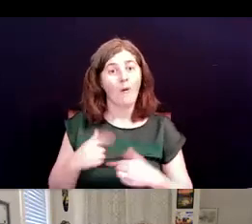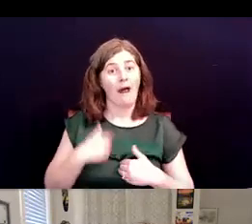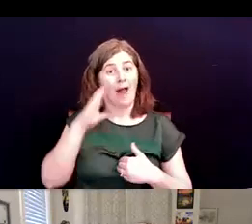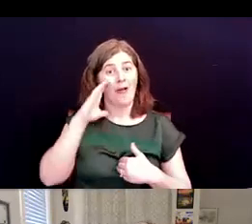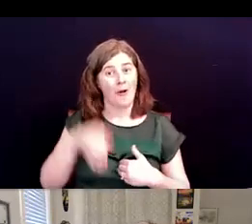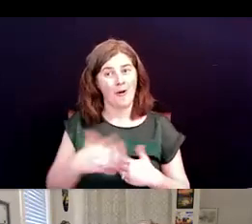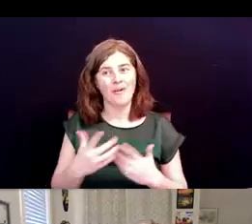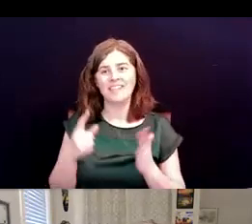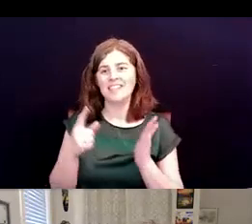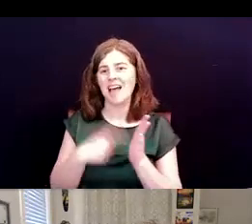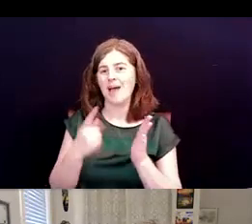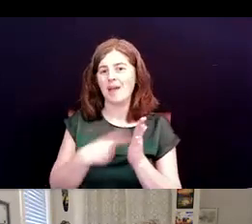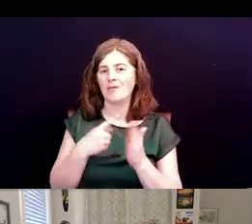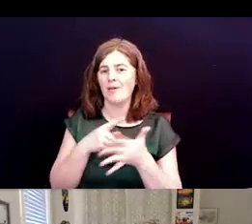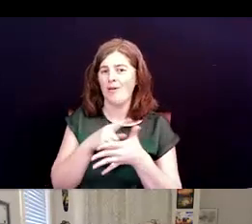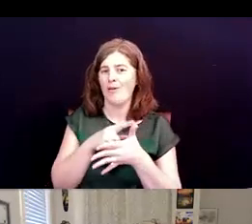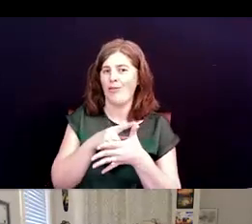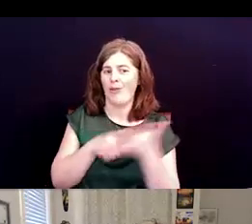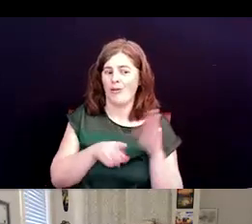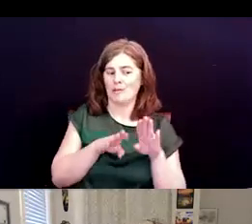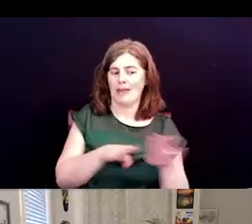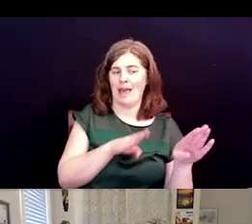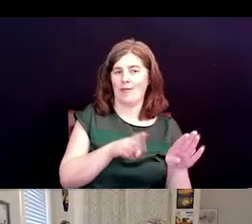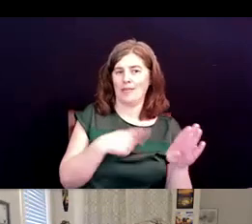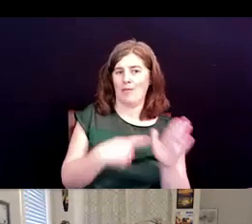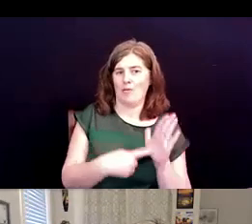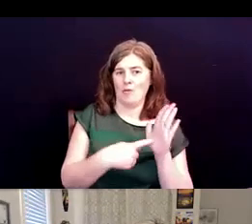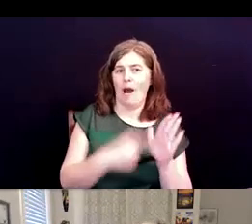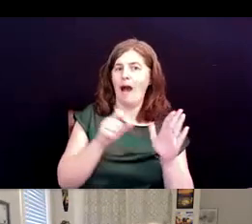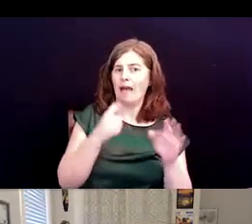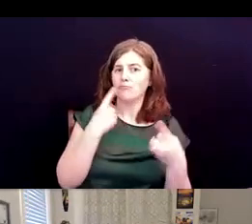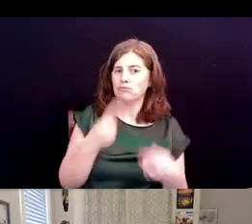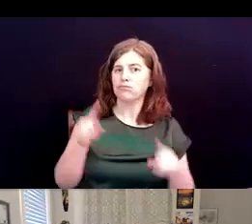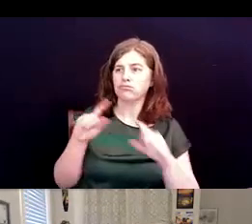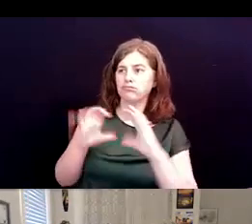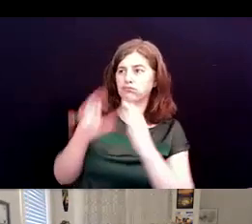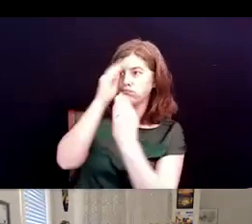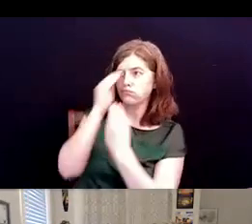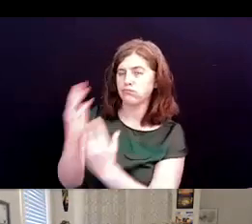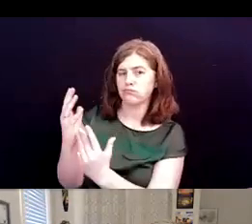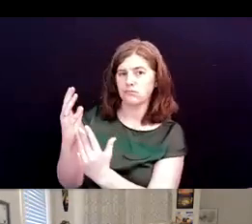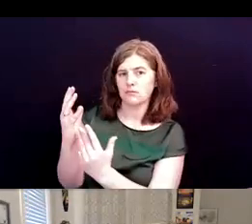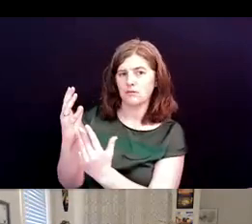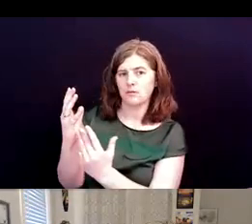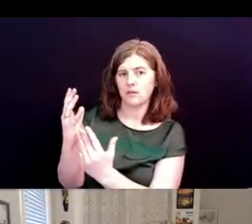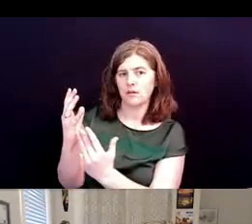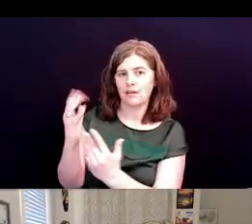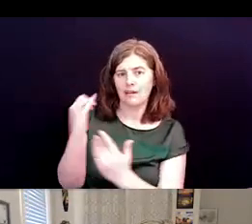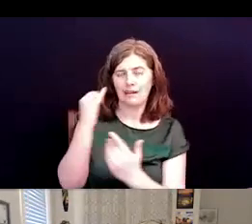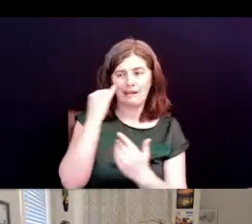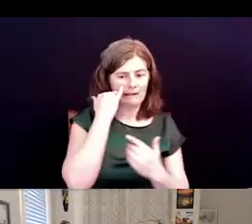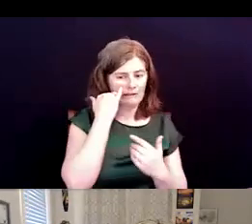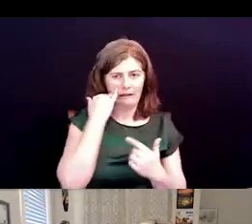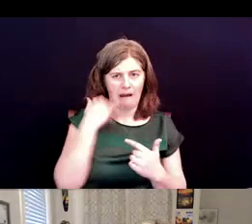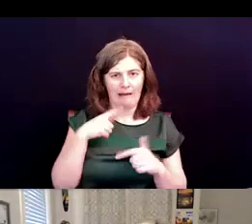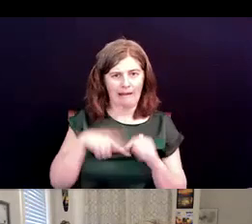sometimes those behaviors that I'm exhibiting and I can effectively communicate, that can be really difficult if I can't effectively